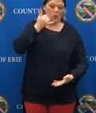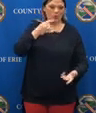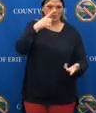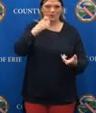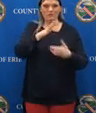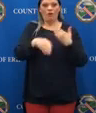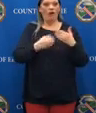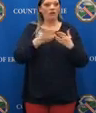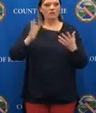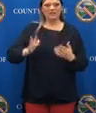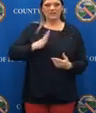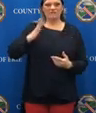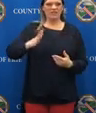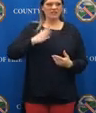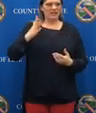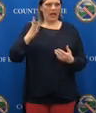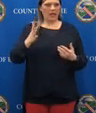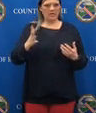the sophisticated